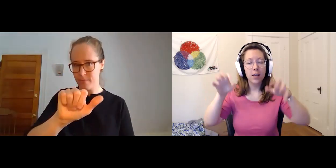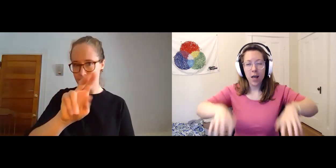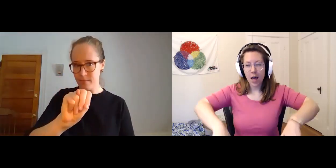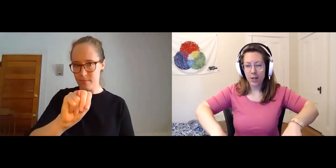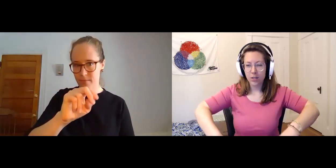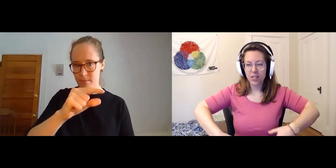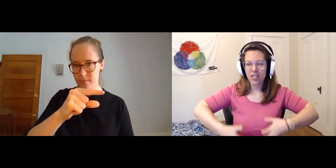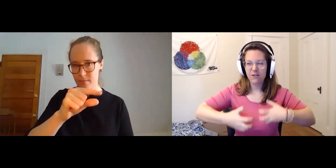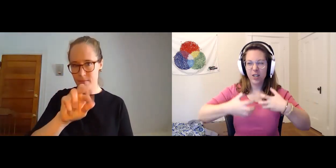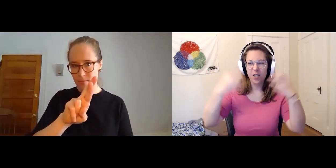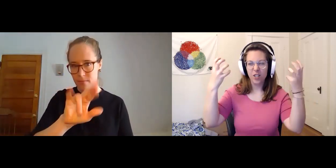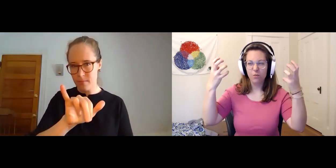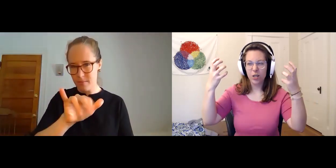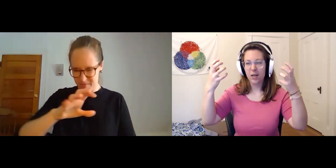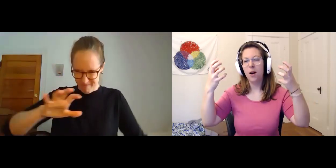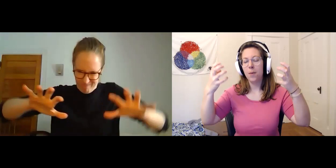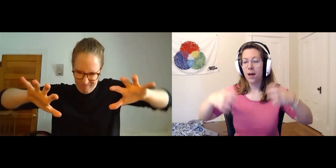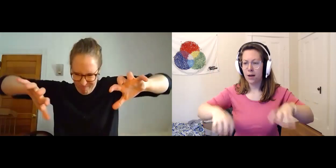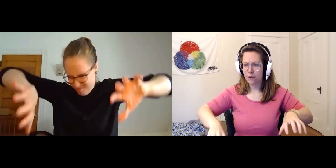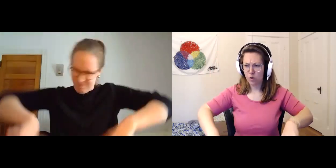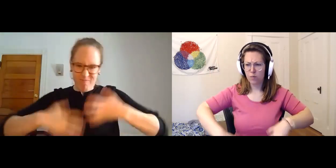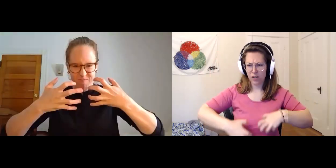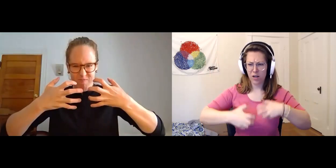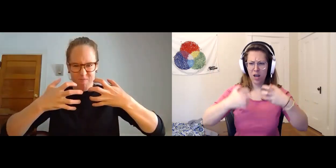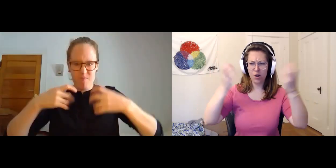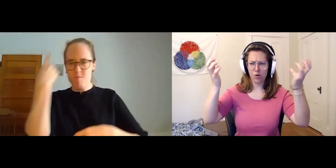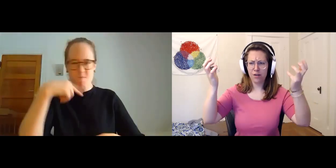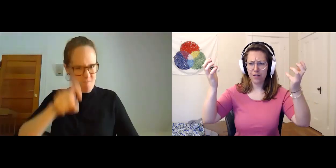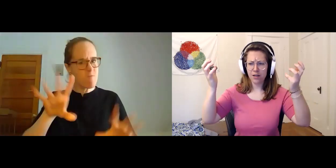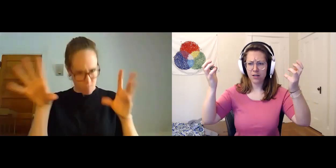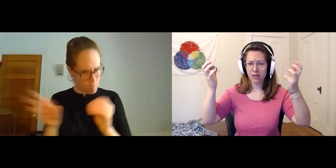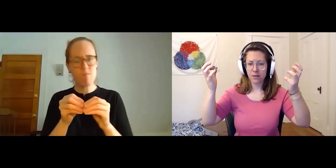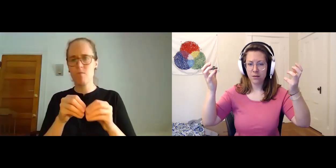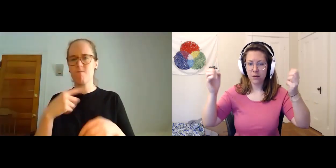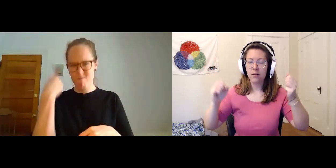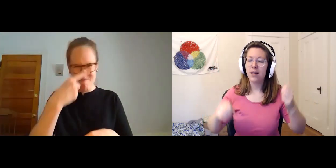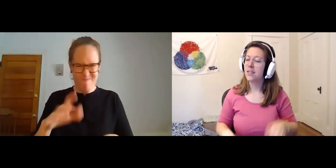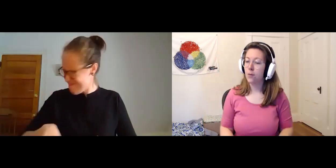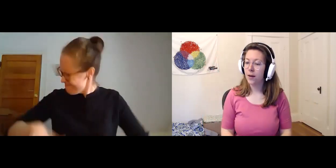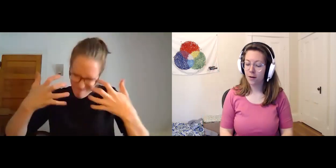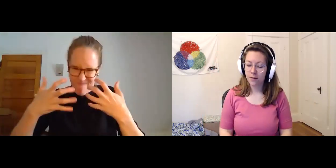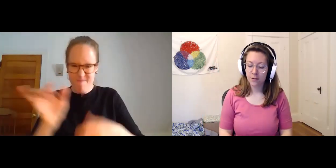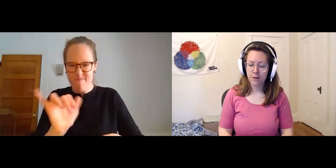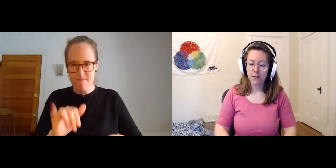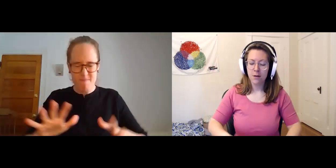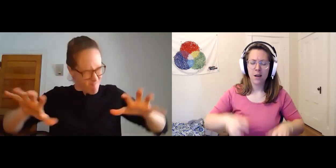teeth, and you stiff finger and you bring them up. And if you can make an angry face, that's even